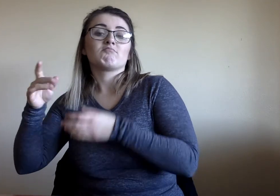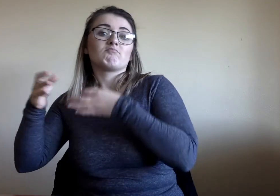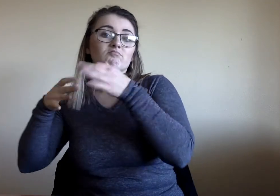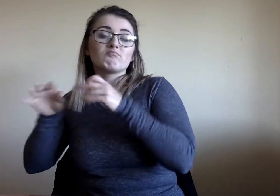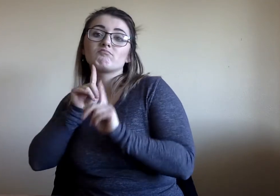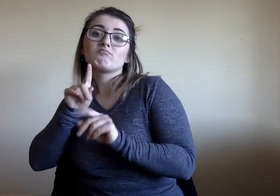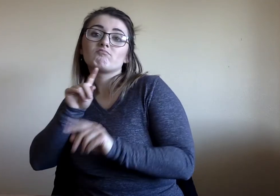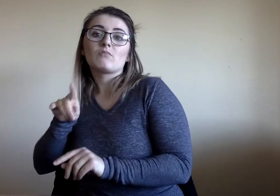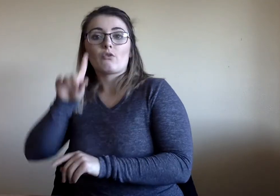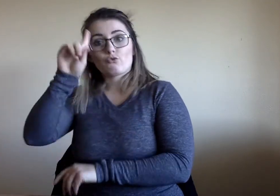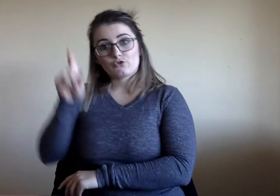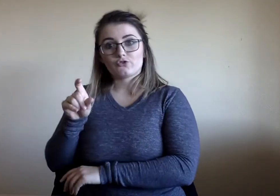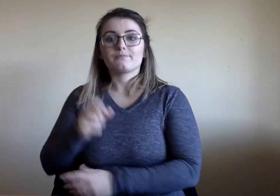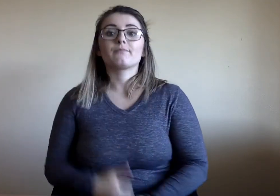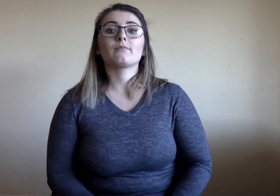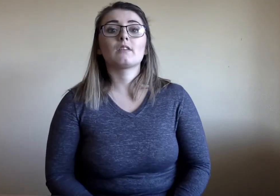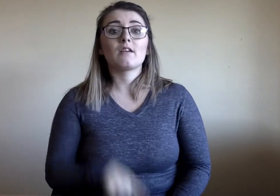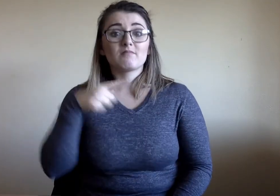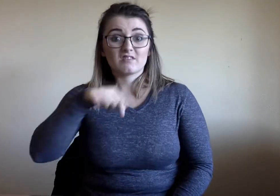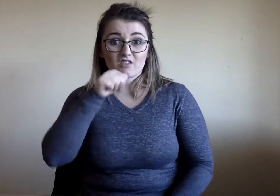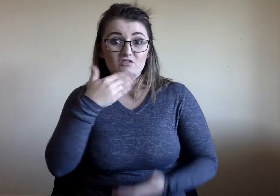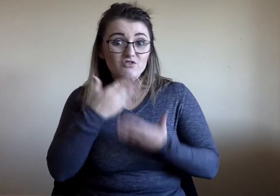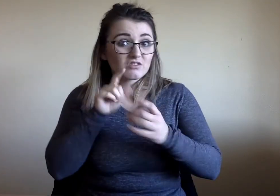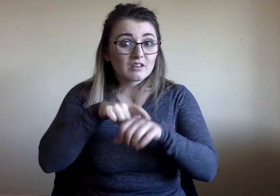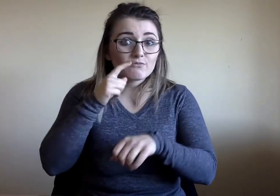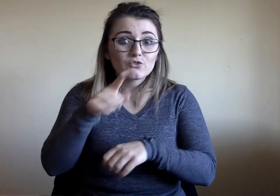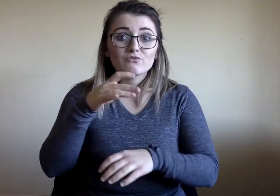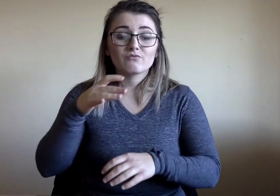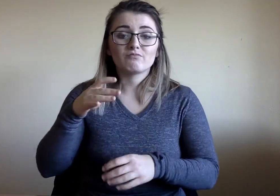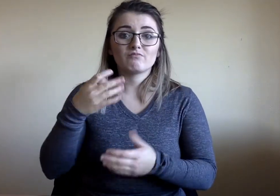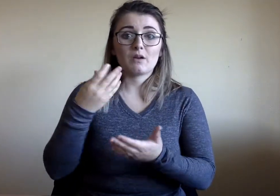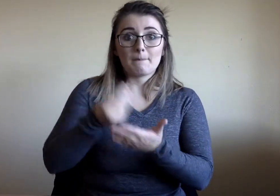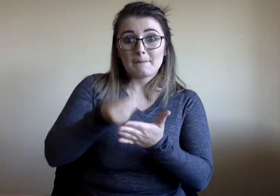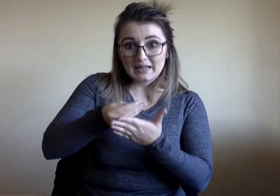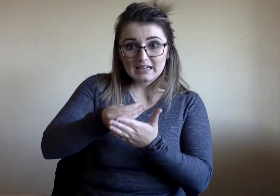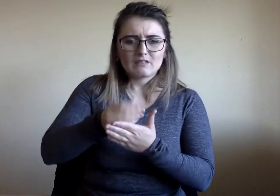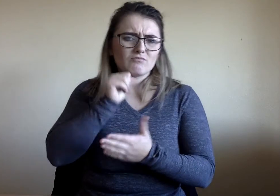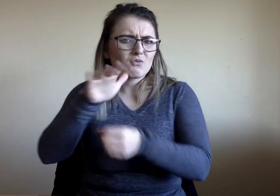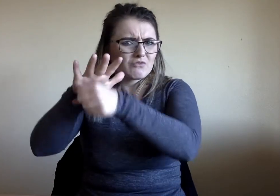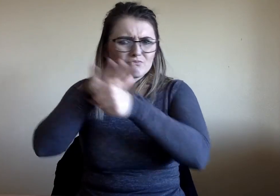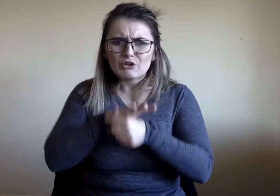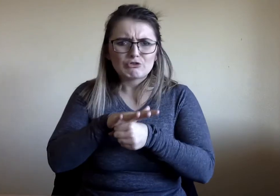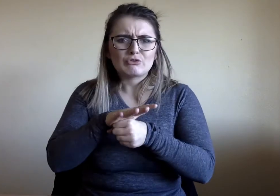supporters. If this isn't a good time for you financially, then please do not feel pressured to contribute. The fact